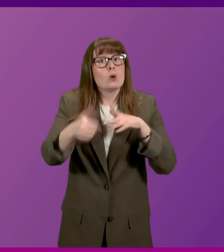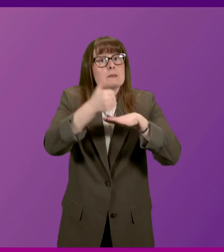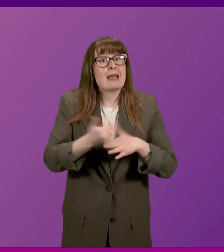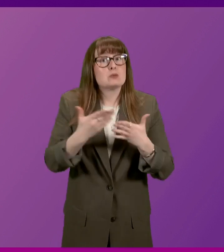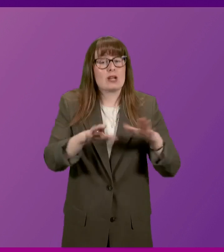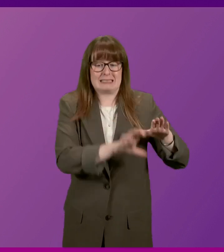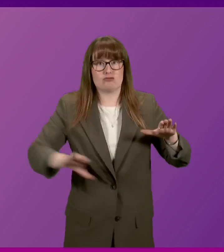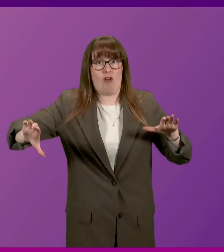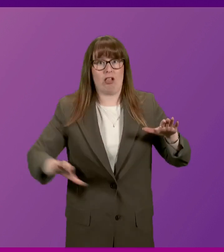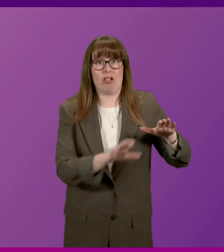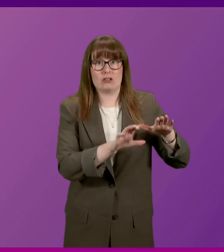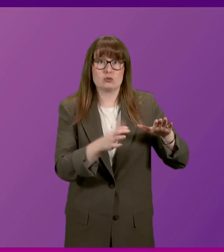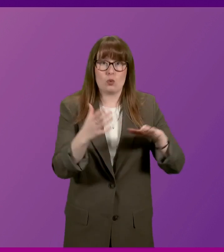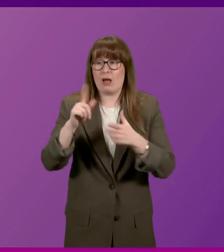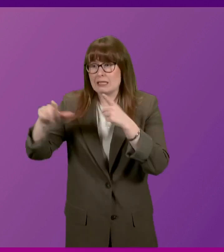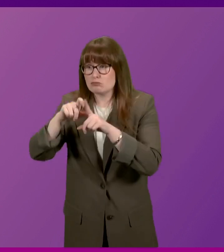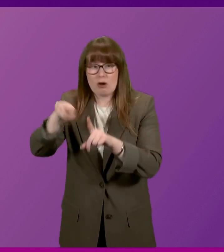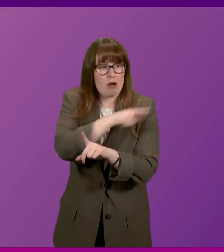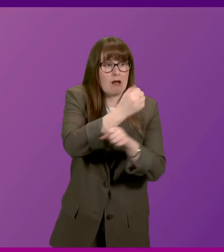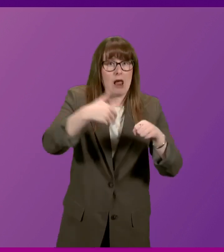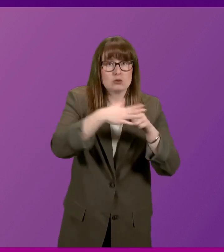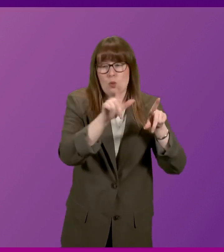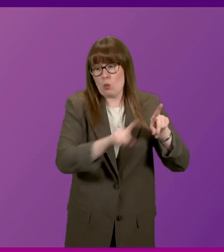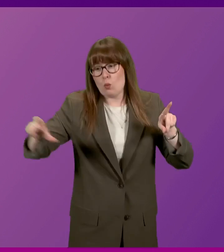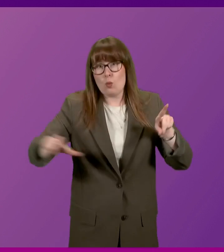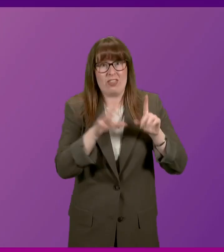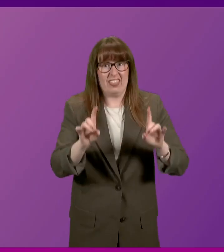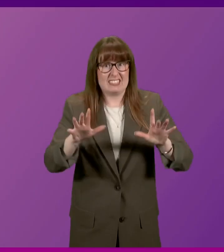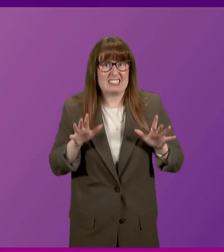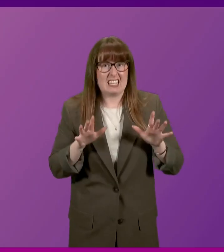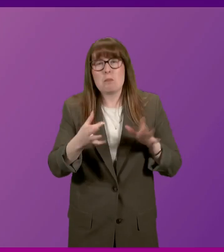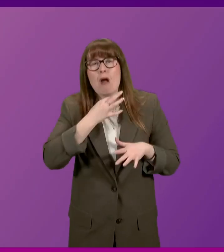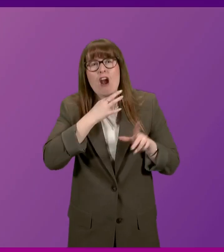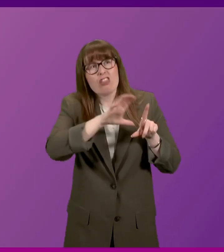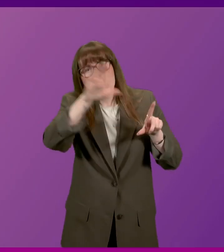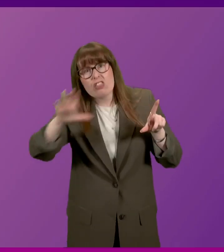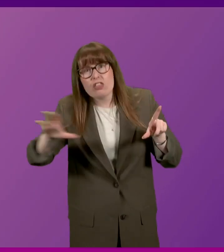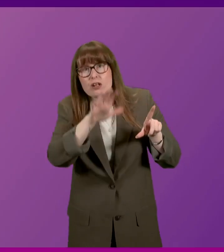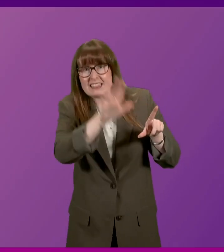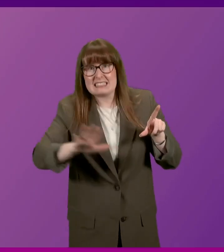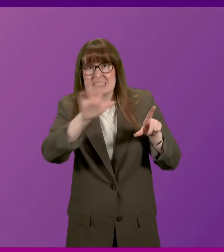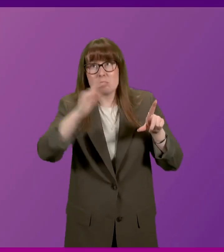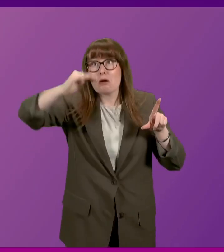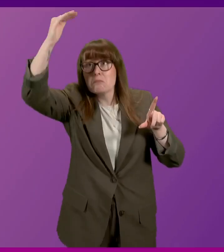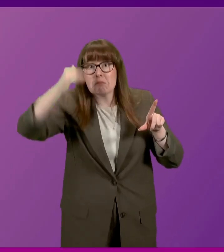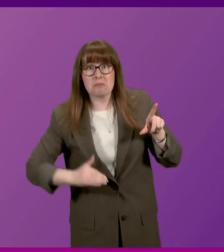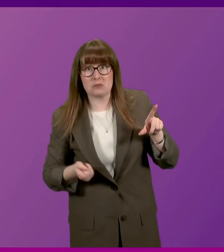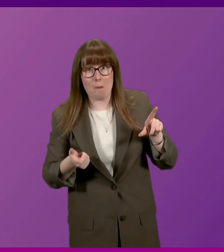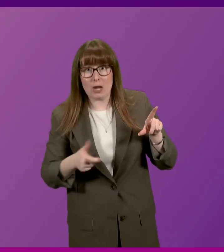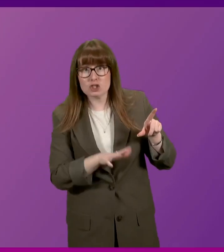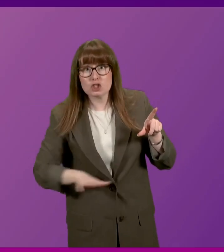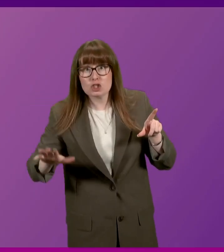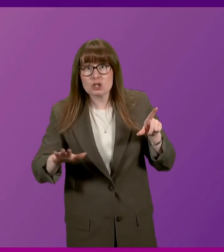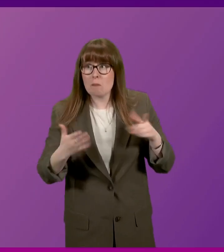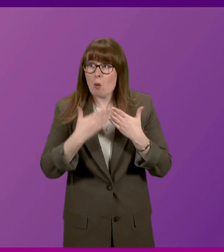Central Belt, so between Edinburgh, Glasgow, sort of Perth is just about covered, but in those sort of